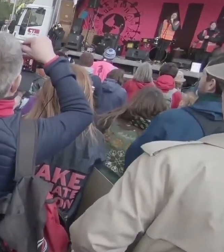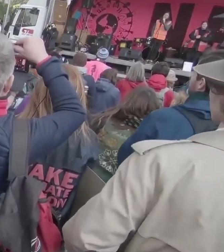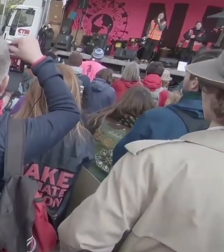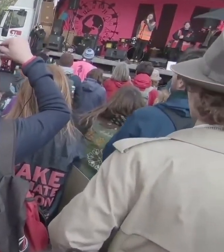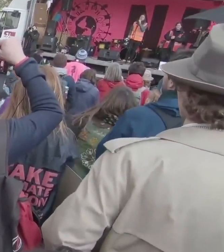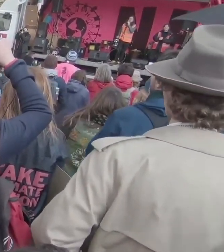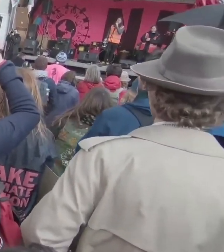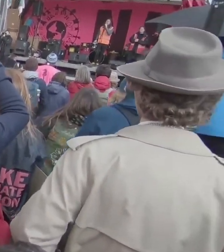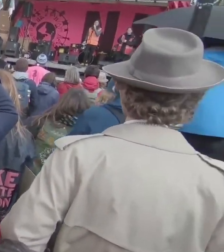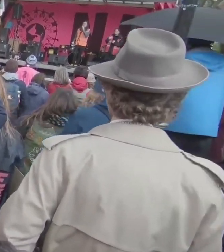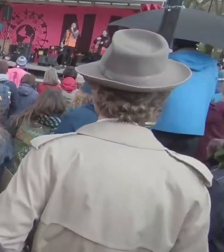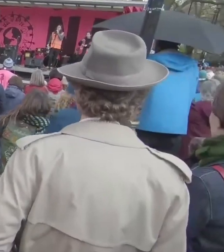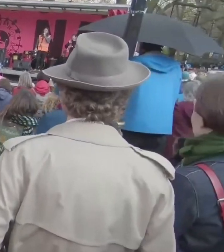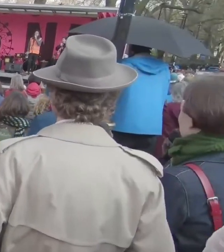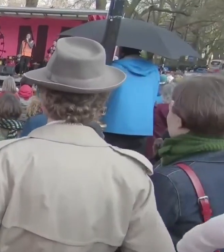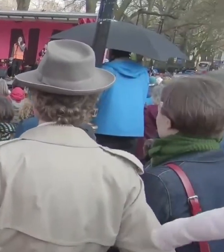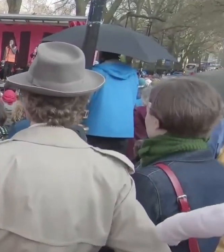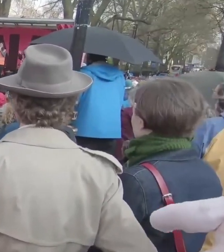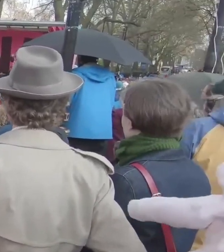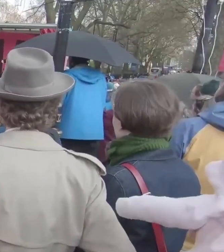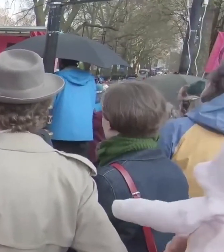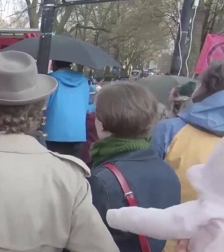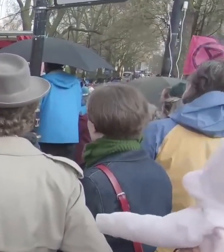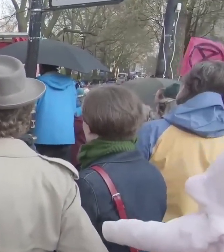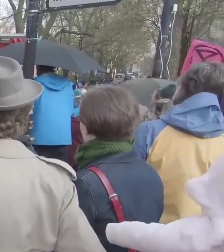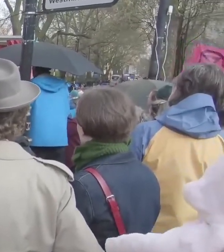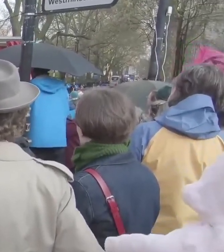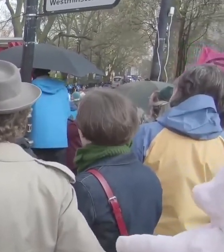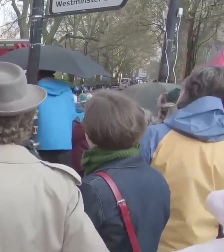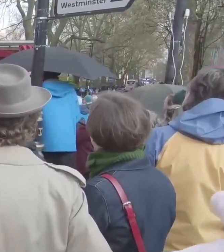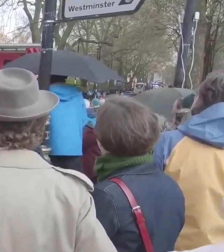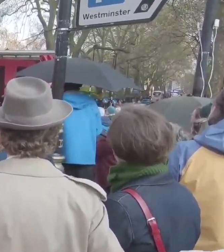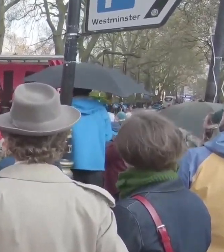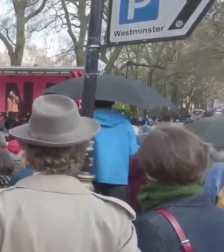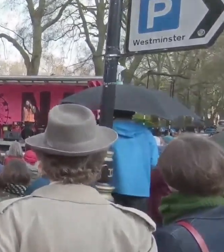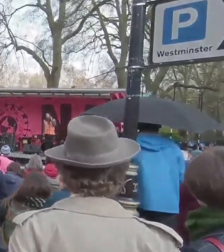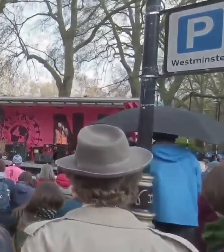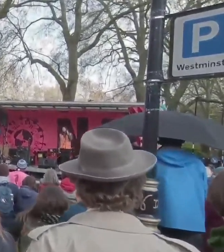Now my question to you is, are you with me?